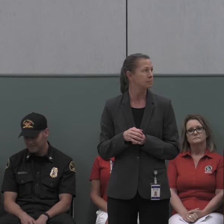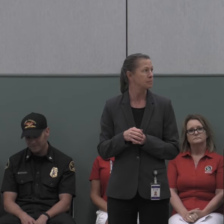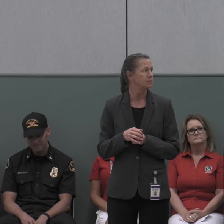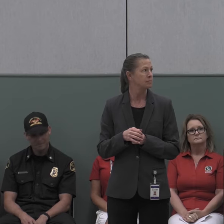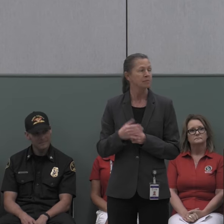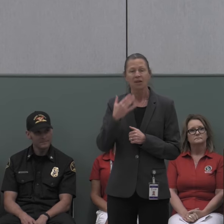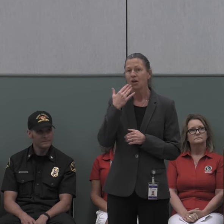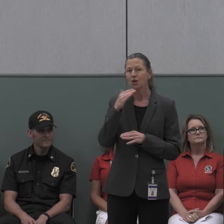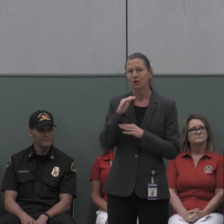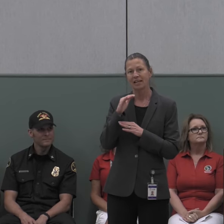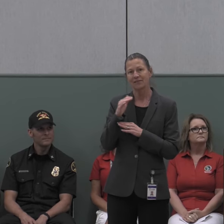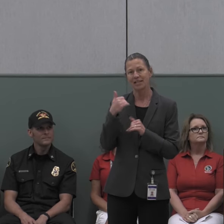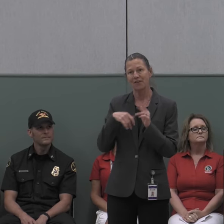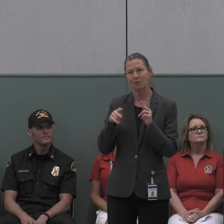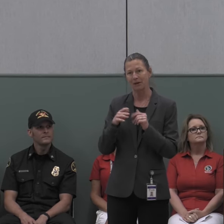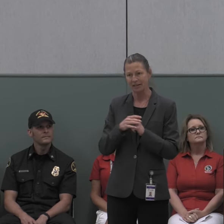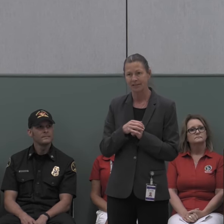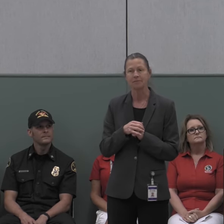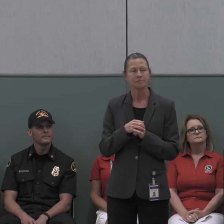Good evening, everybody.